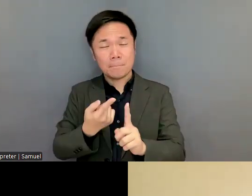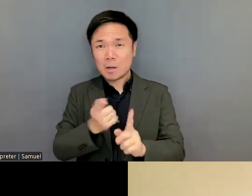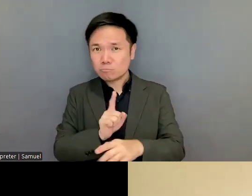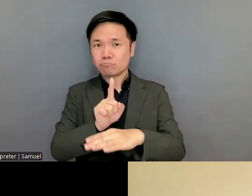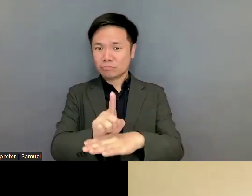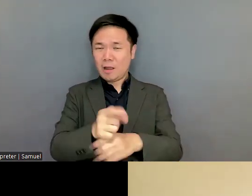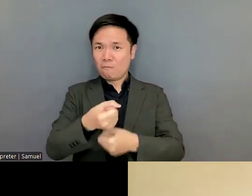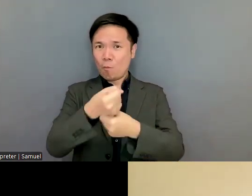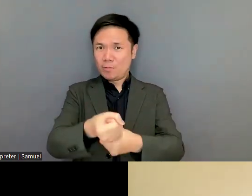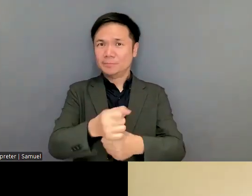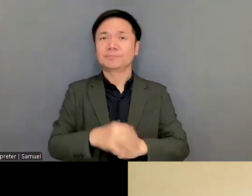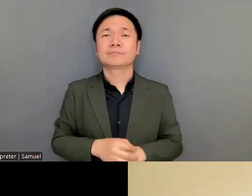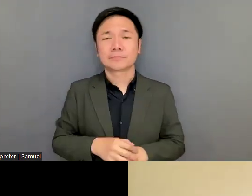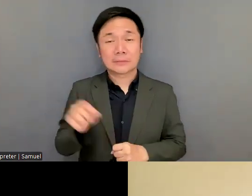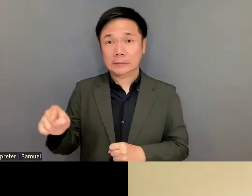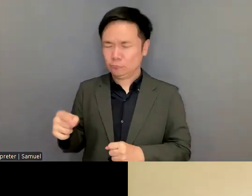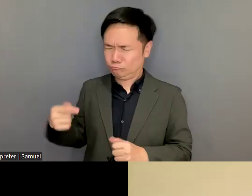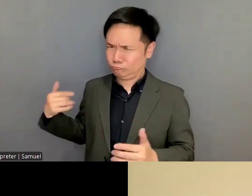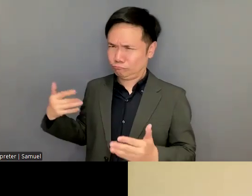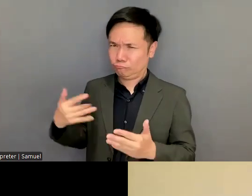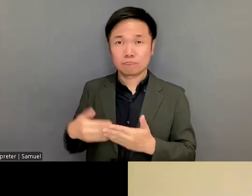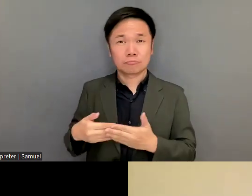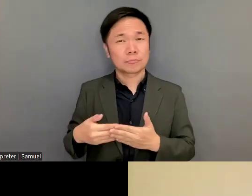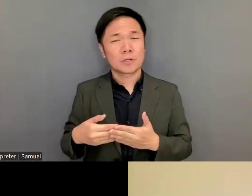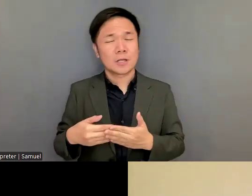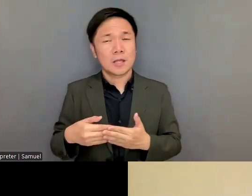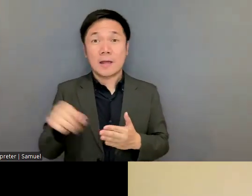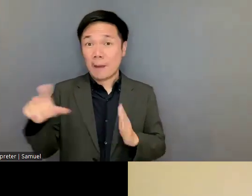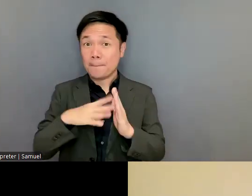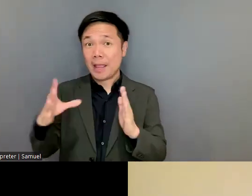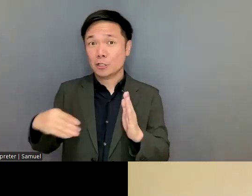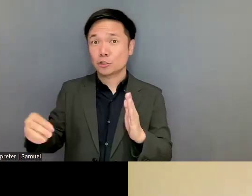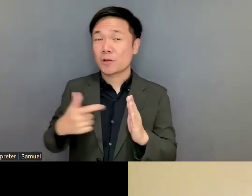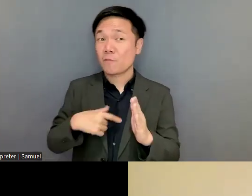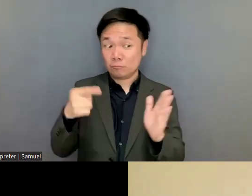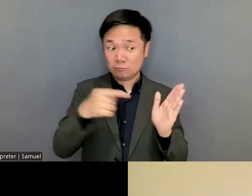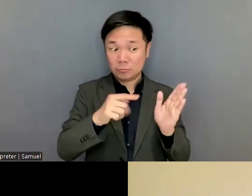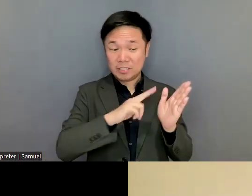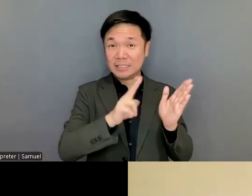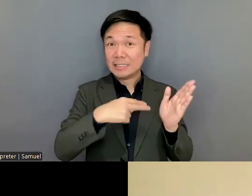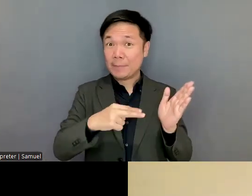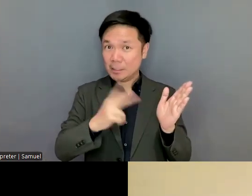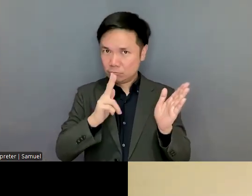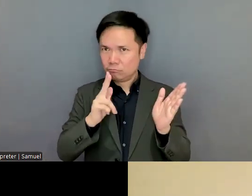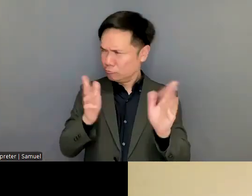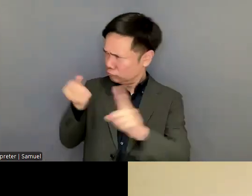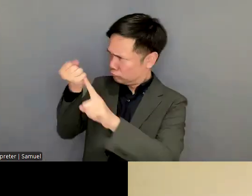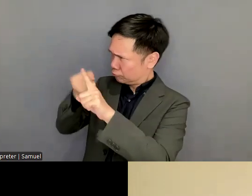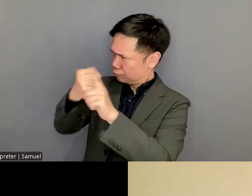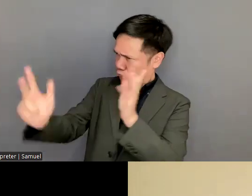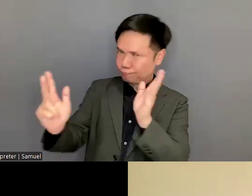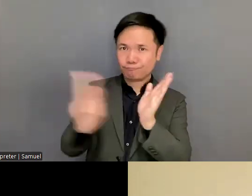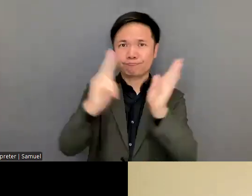a pivotal role in PNG's ratification of the CRPD and